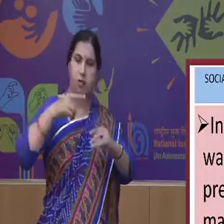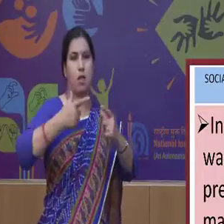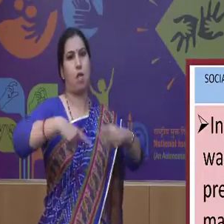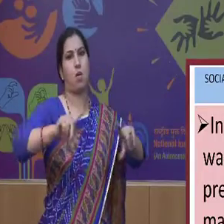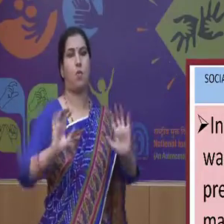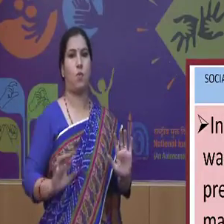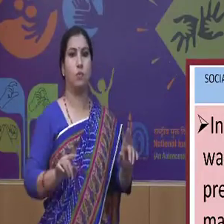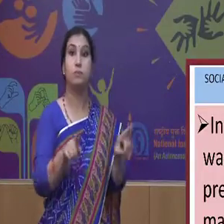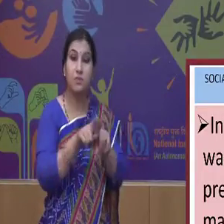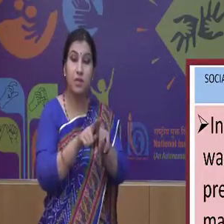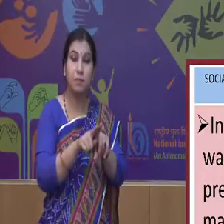Practices like caste system